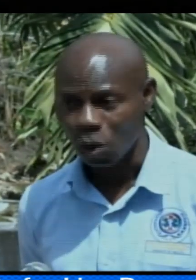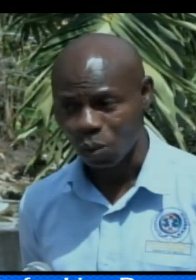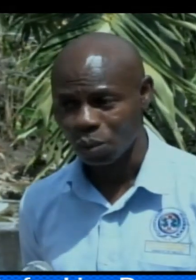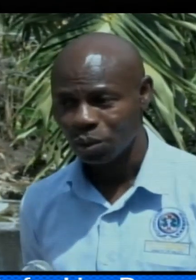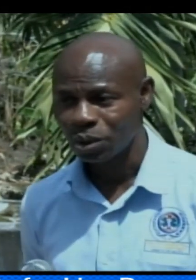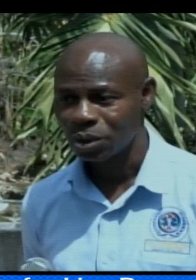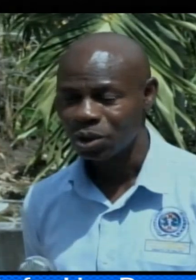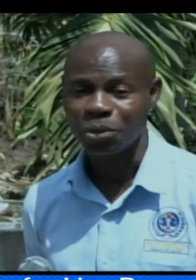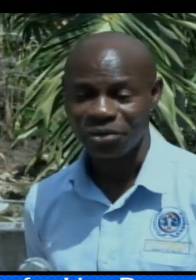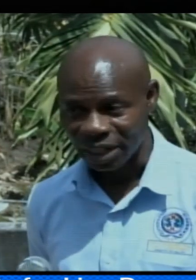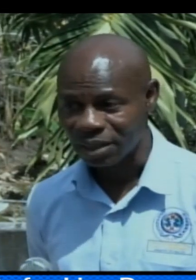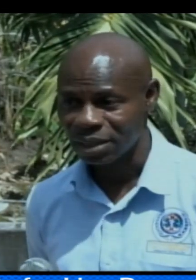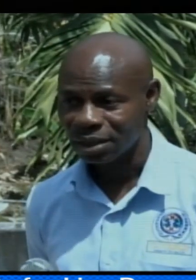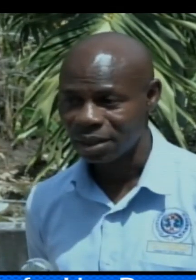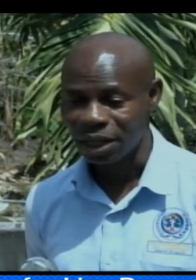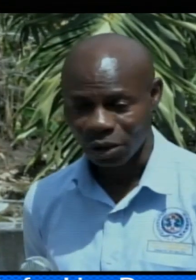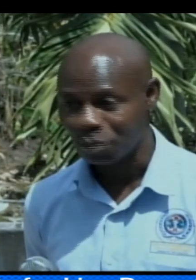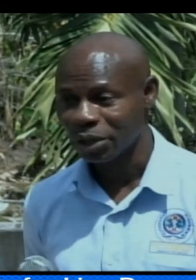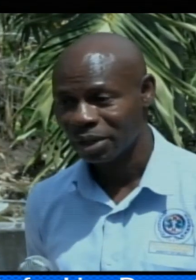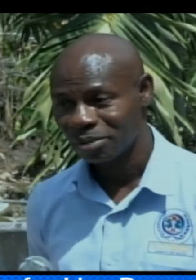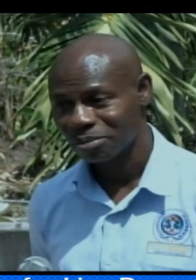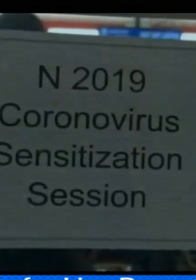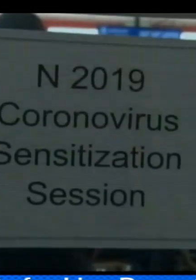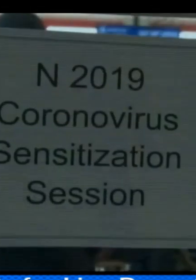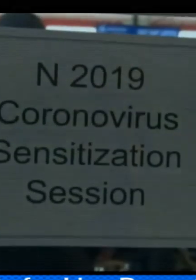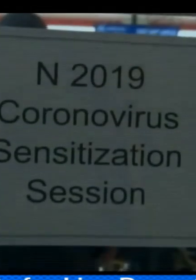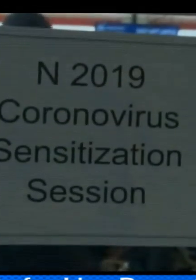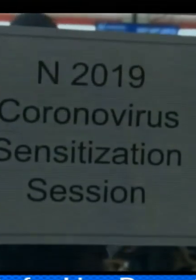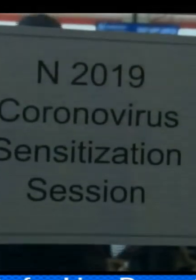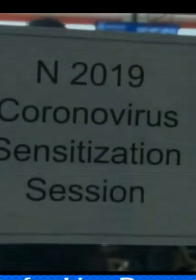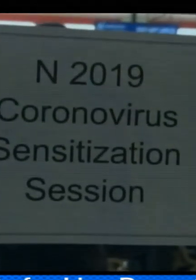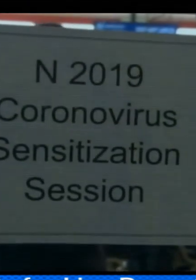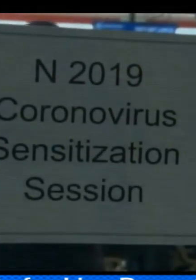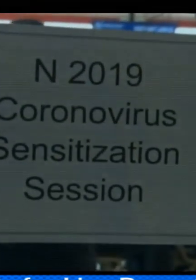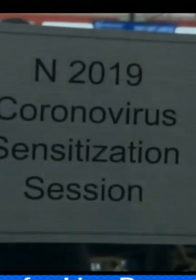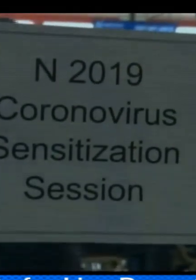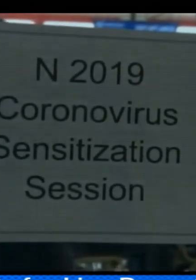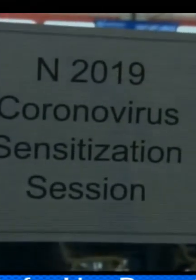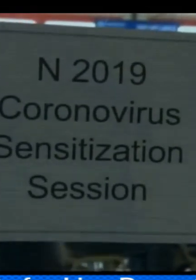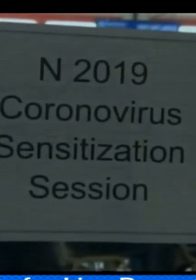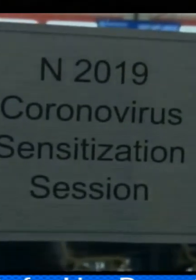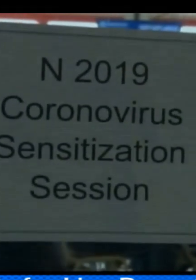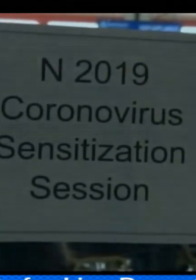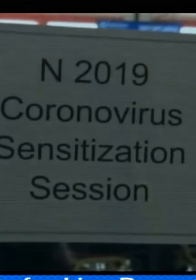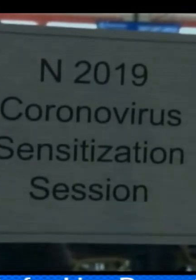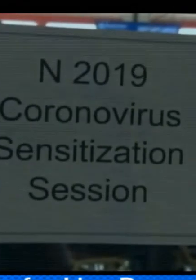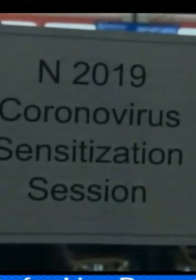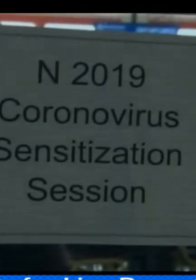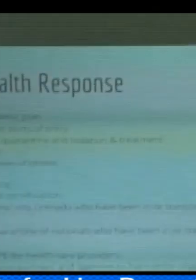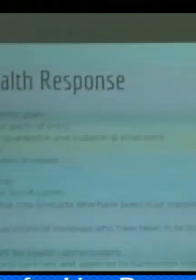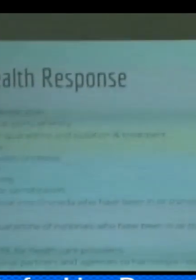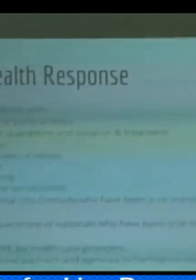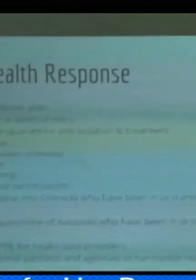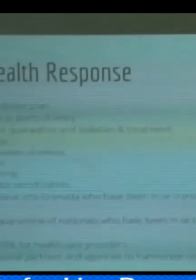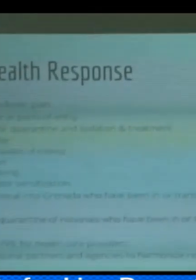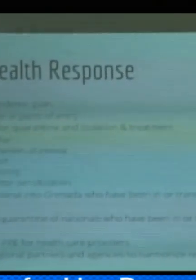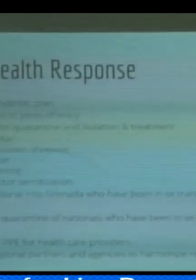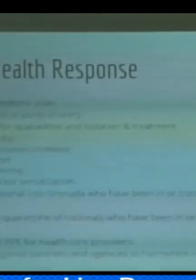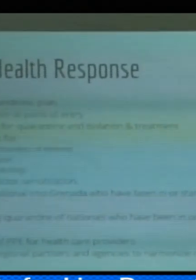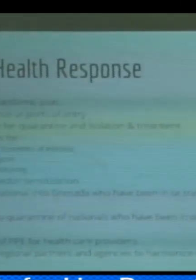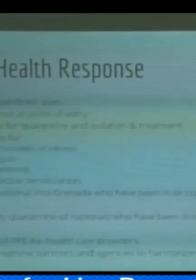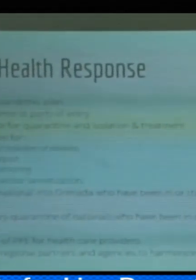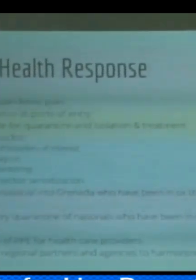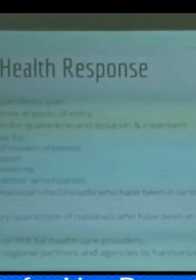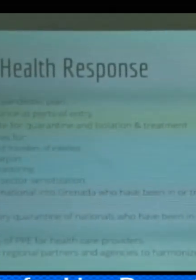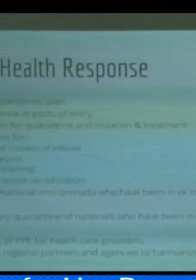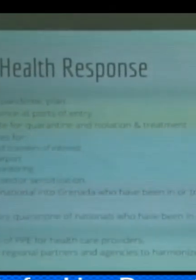necessary now to prevent any outbreak. Back at the Morris Bishop International Airport, staff is updated regularly to ensure that